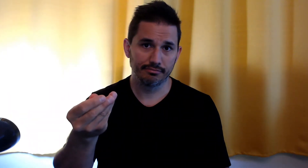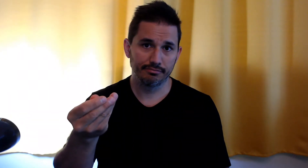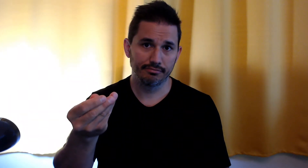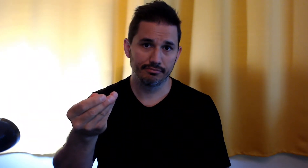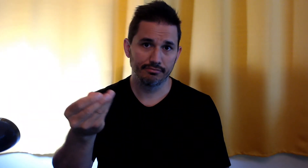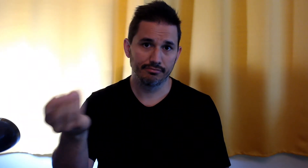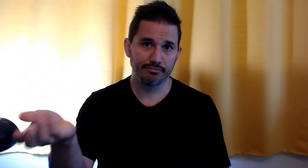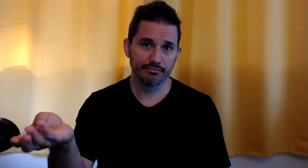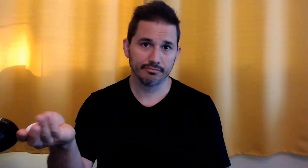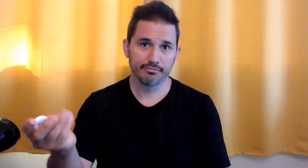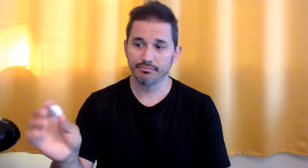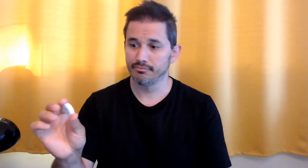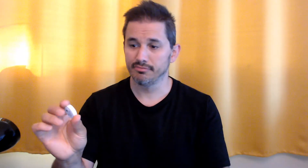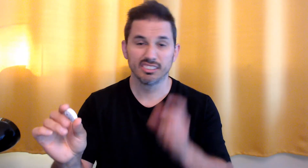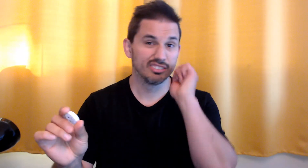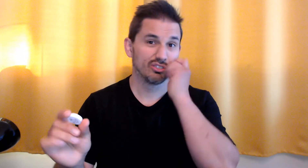Pretty cool, hey?